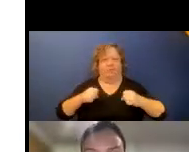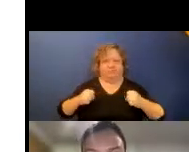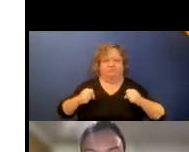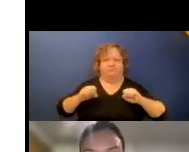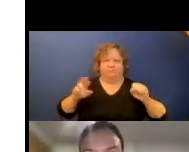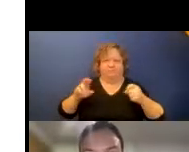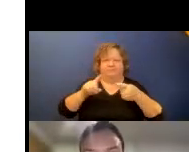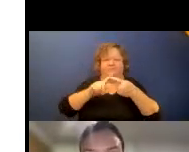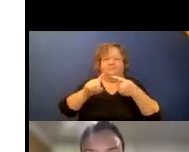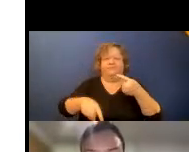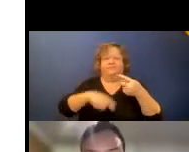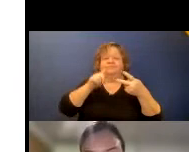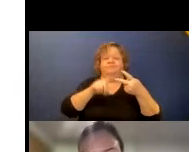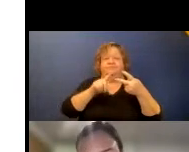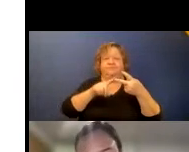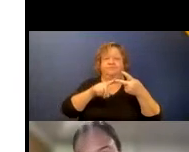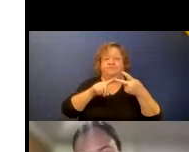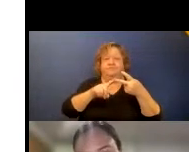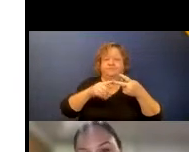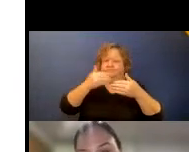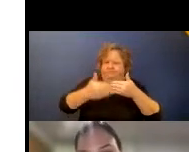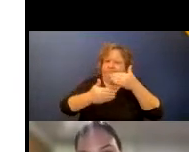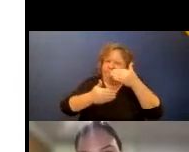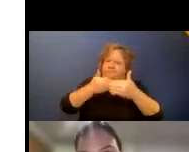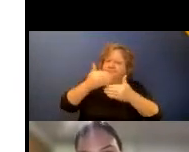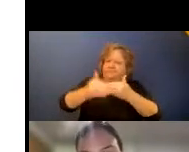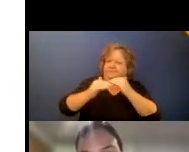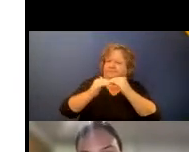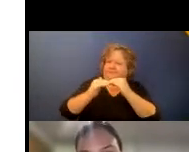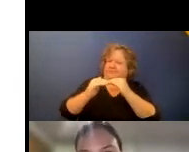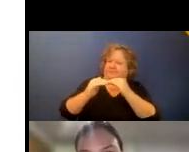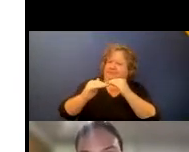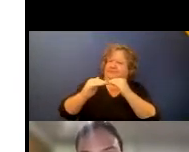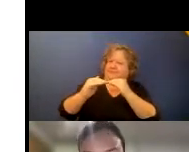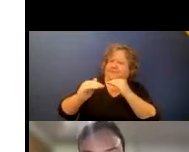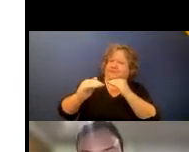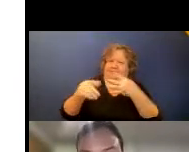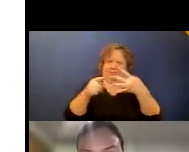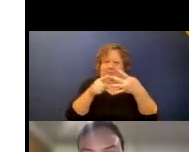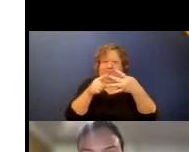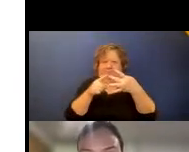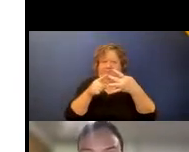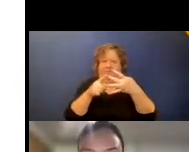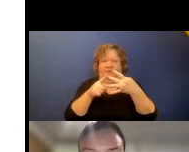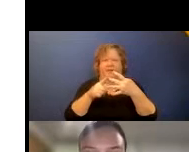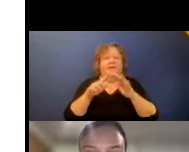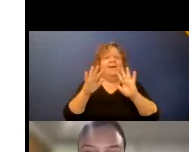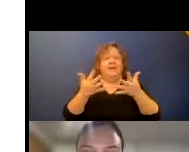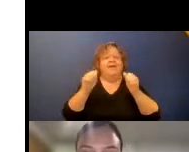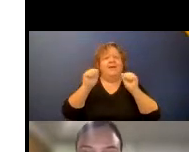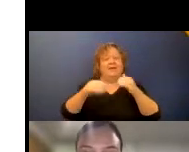how it works. If you think about kind of a recipe, this is the how-to, this is the actual the guts. This is really how it all